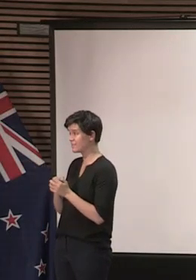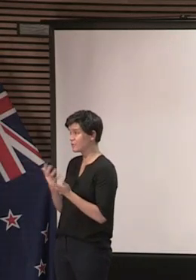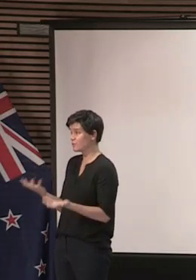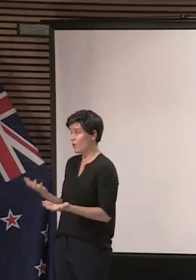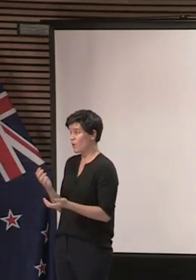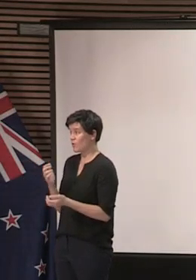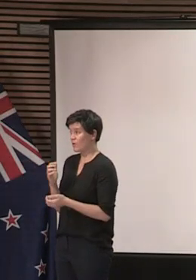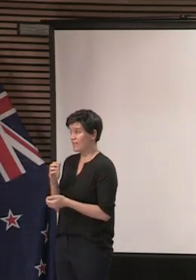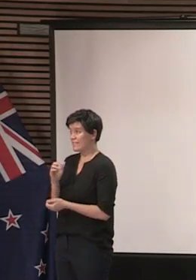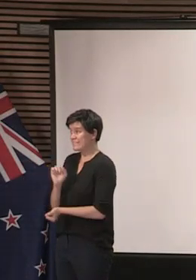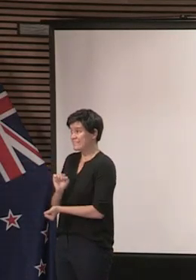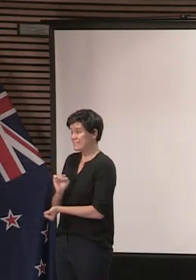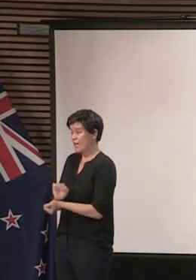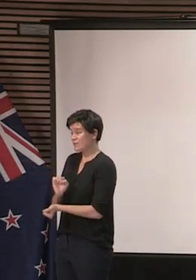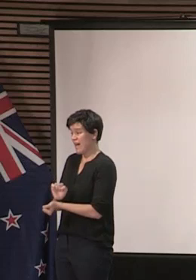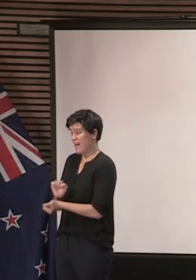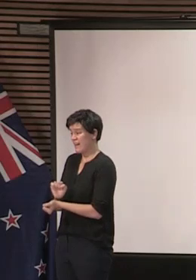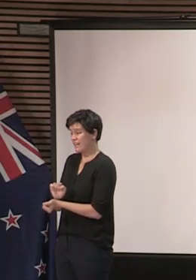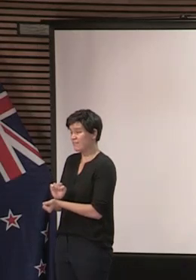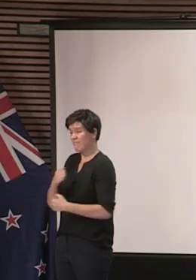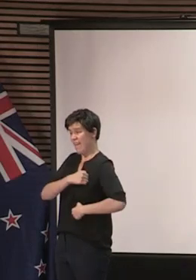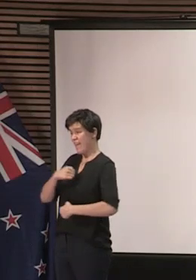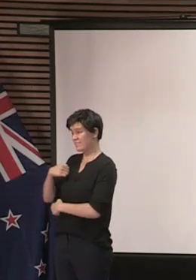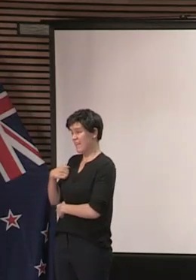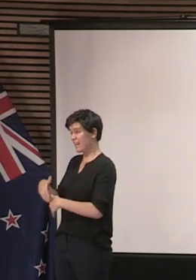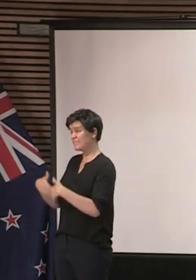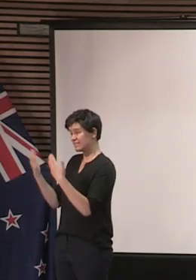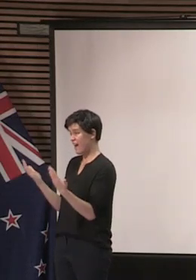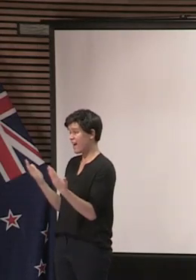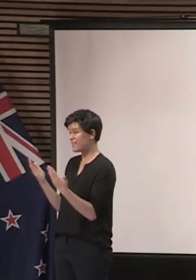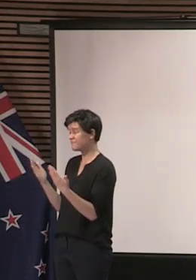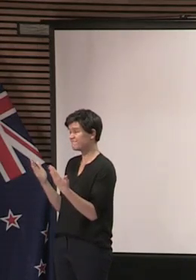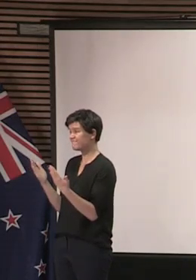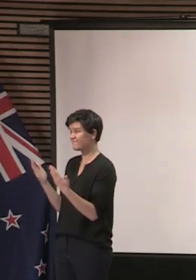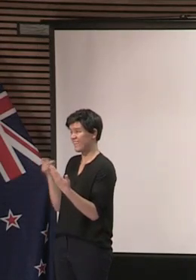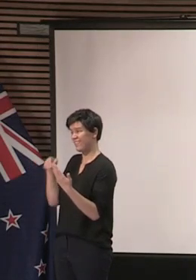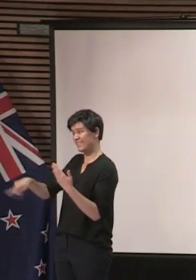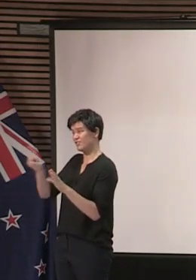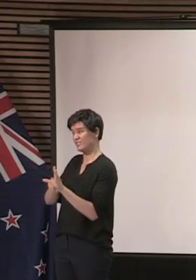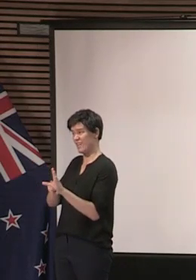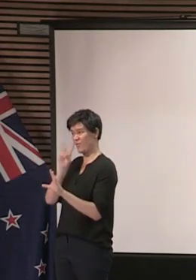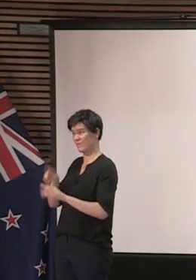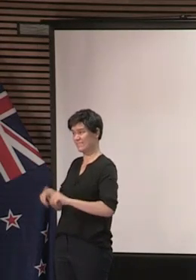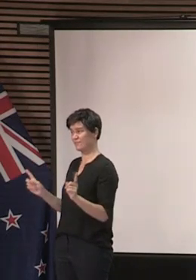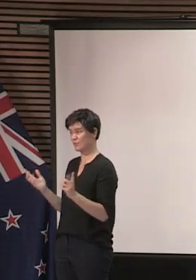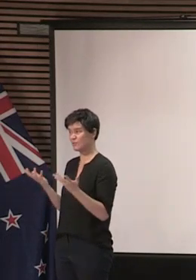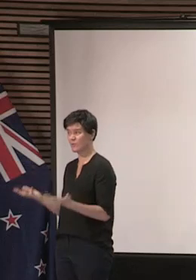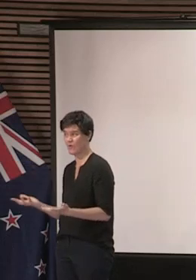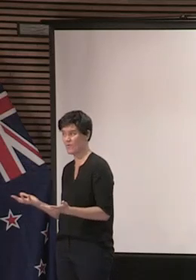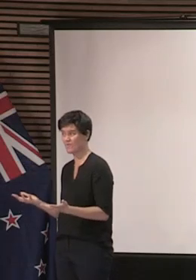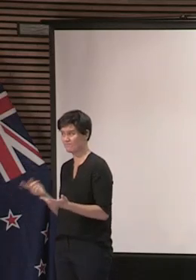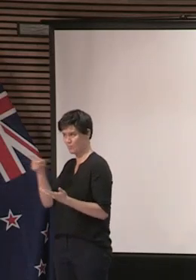unique type of day, and how you feel for the diggers that might have to do it a little bit differently this year. Yeah, and we will have to do Anzac Day differently this